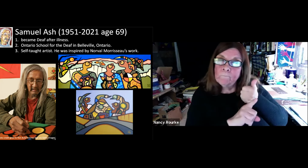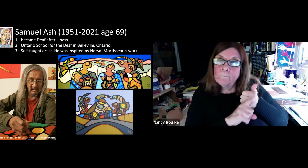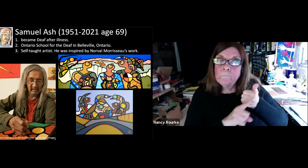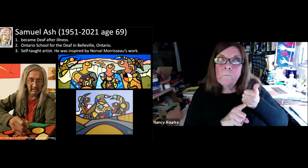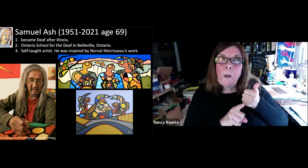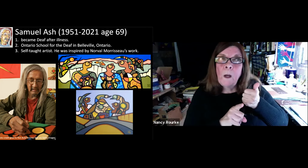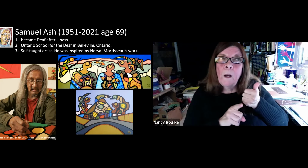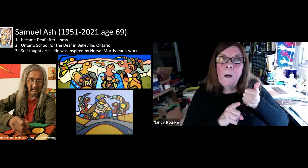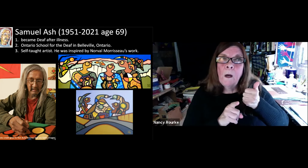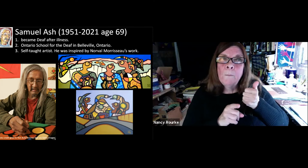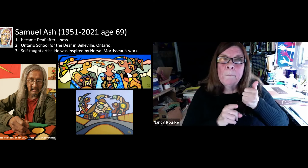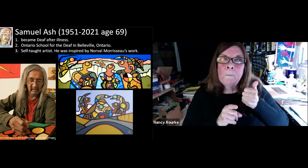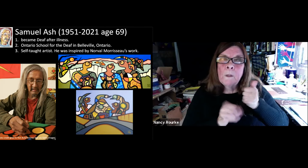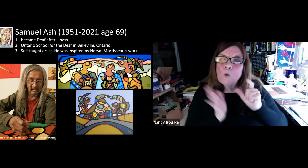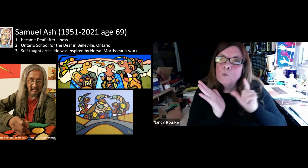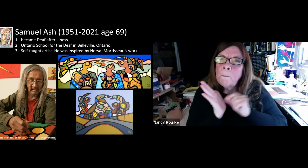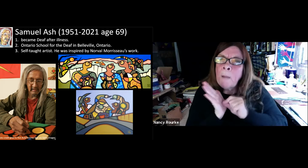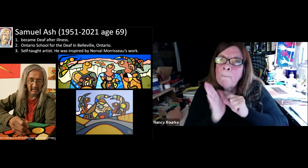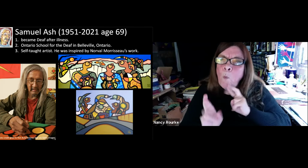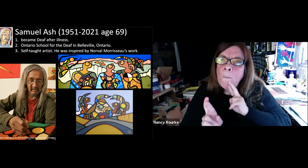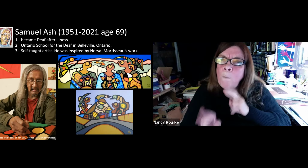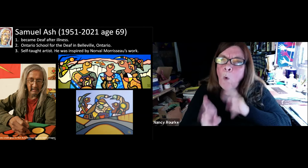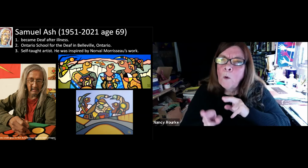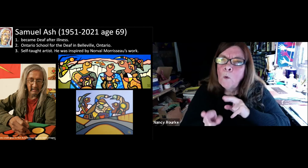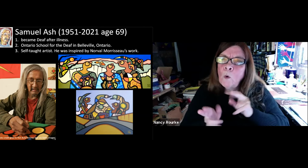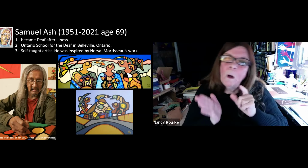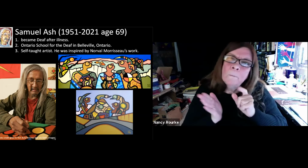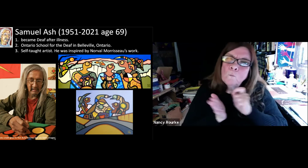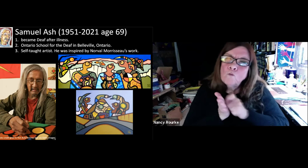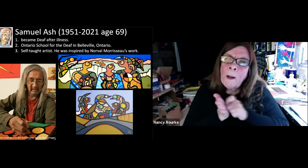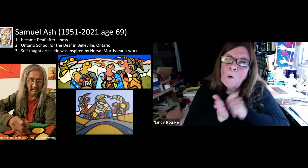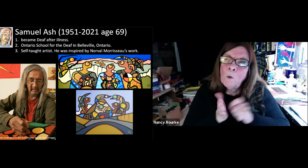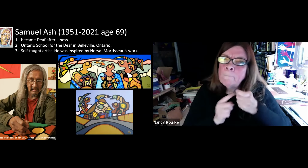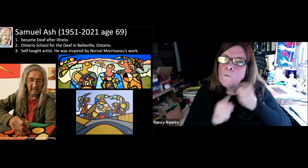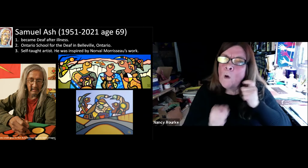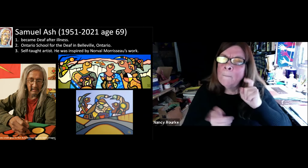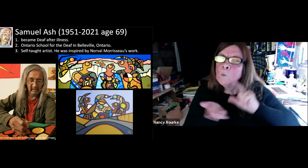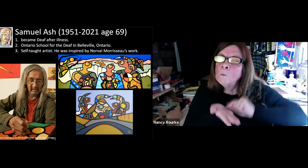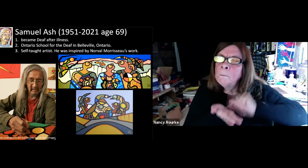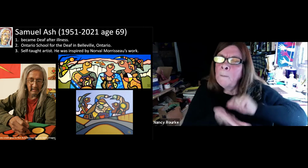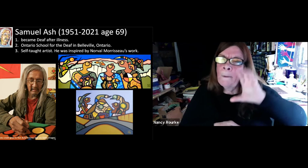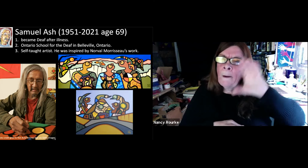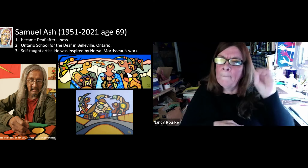lived that way. Until a news reporter.